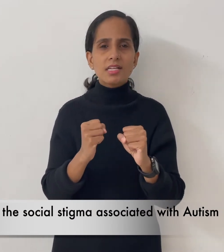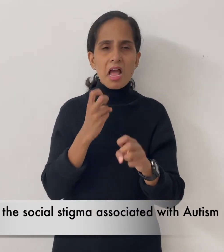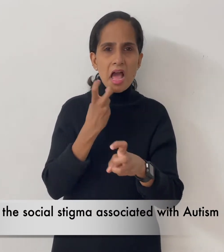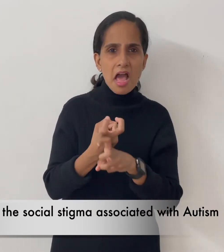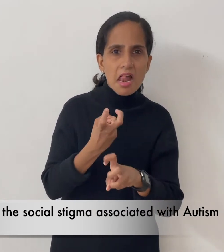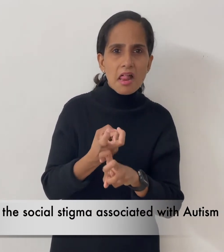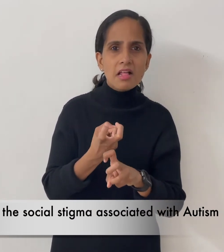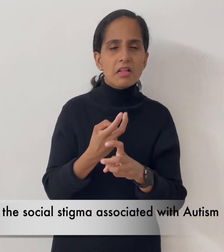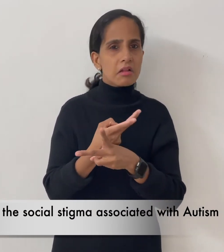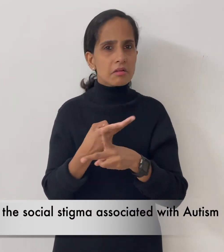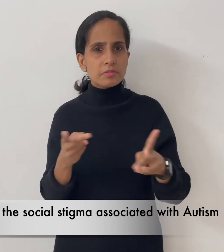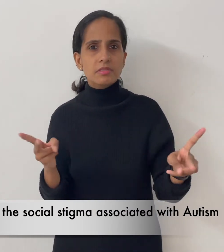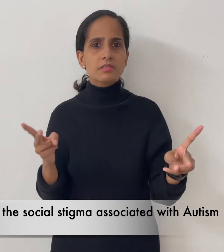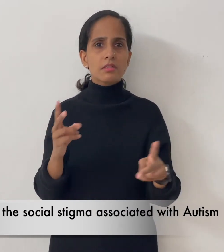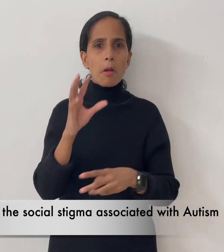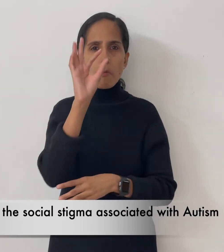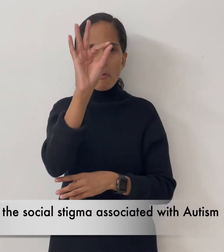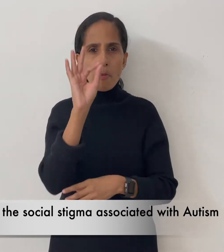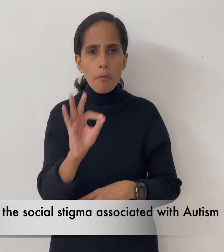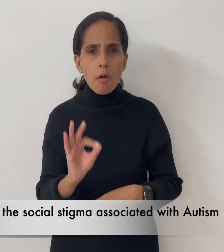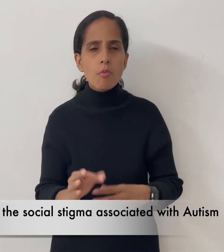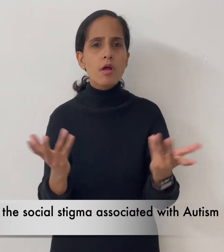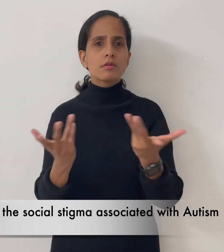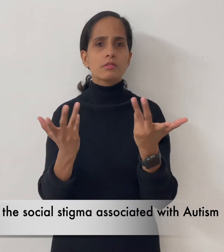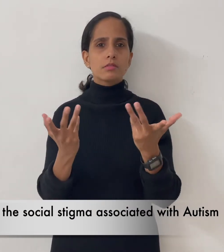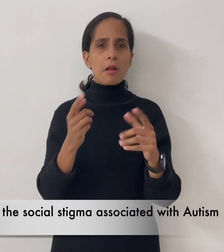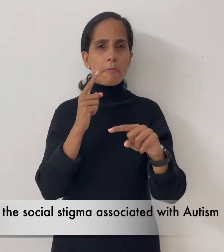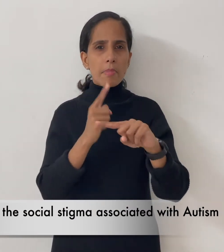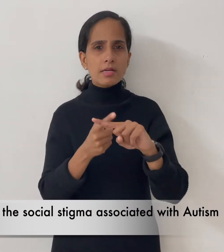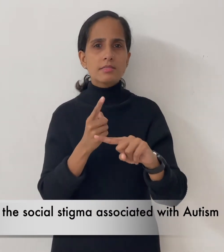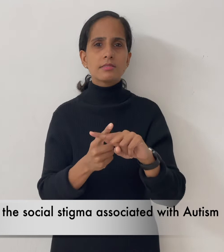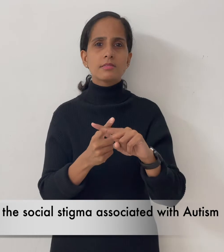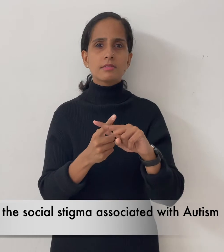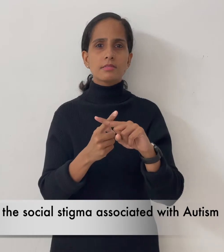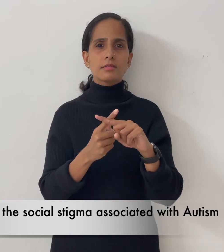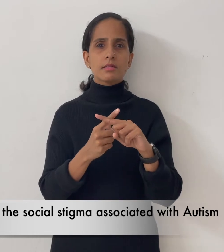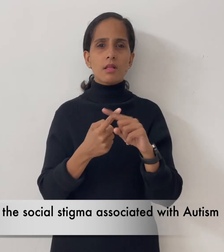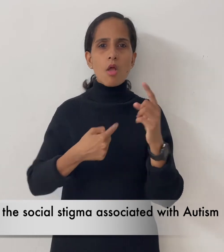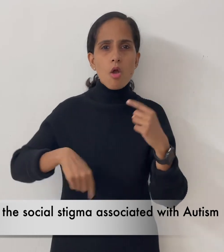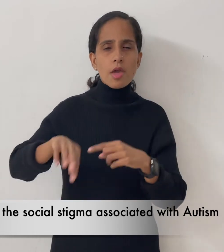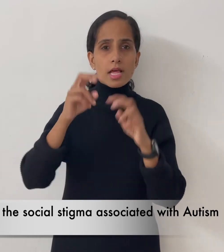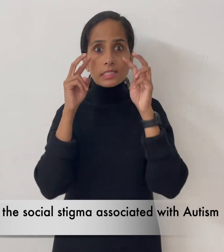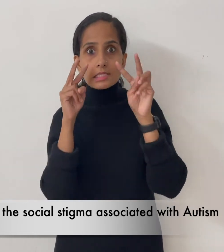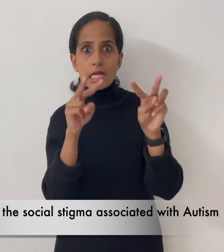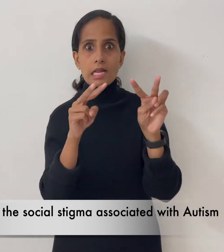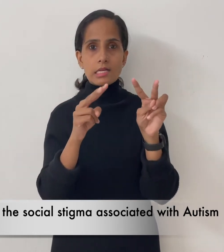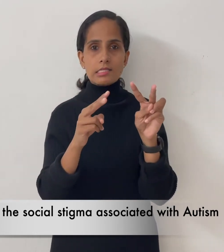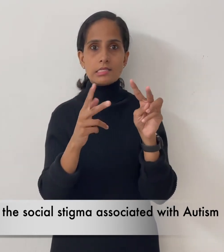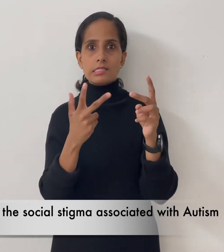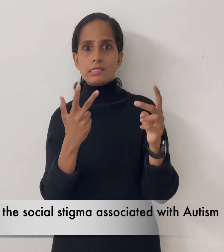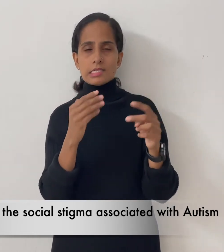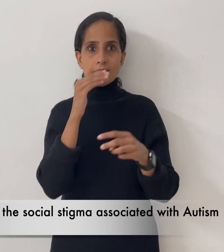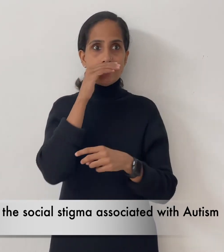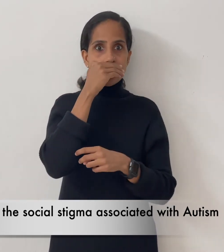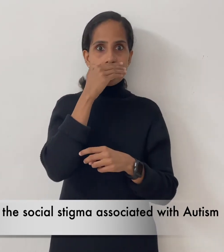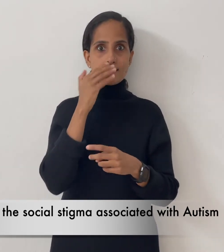is crucial in removing the social stigma associated with